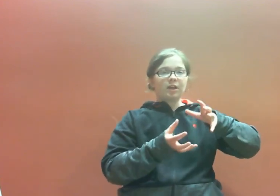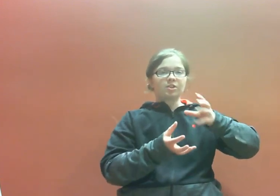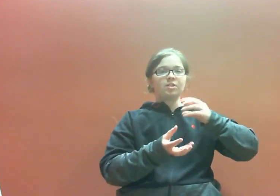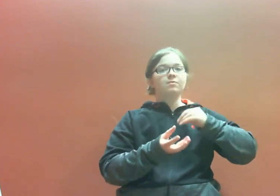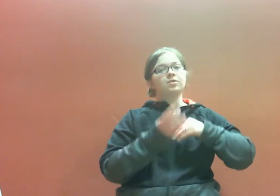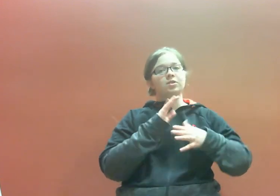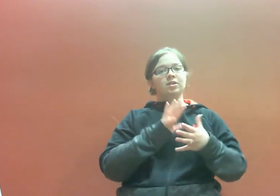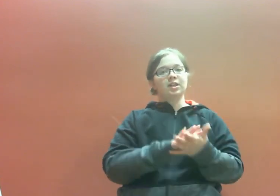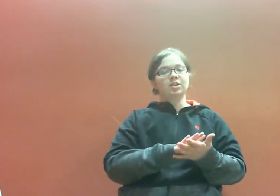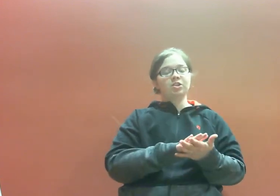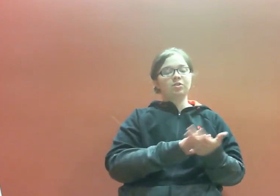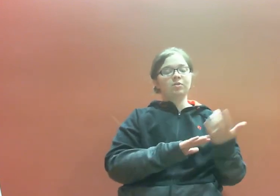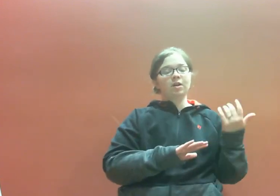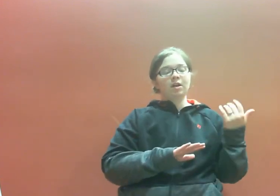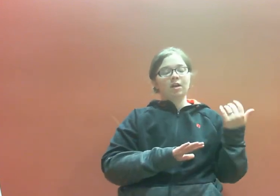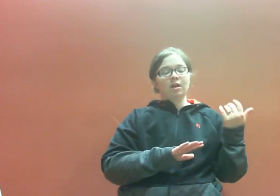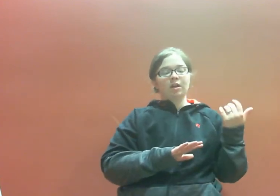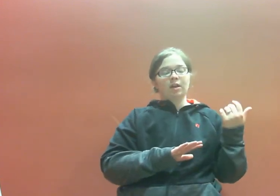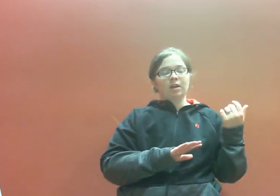reactions will turn it into a